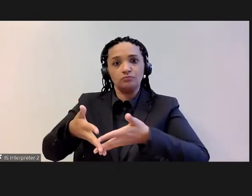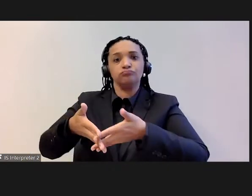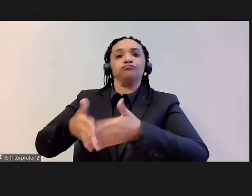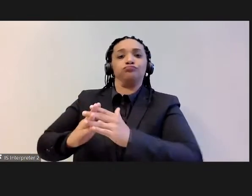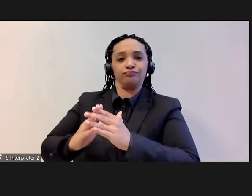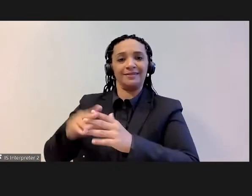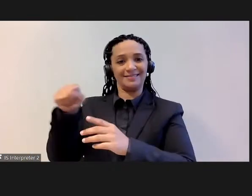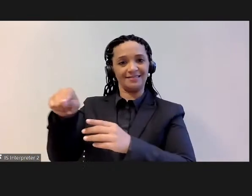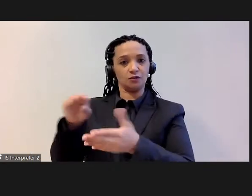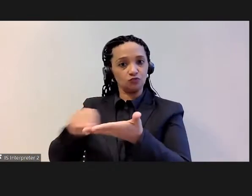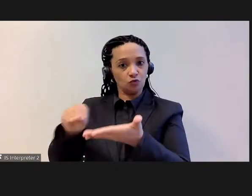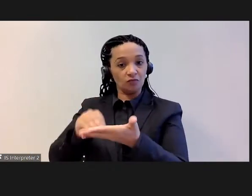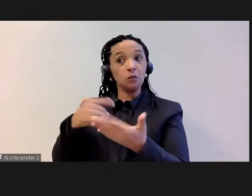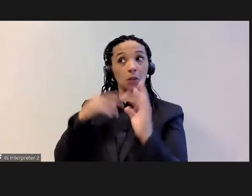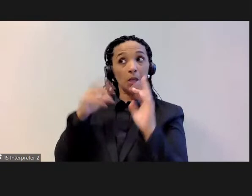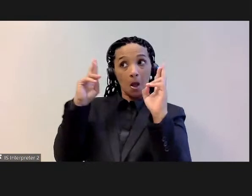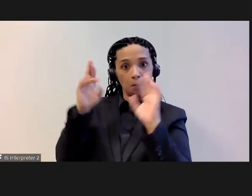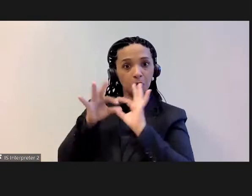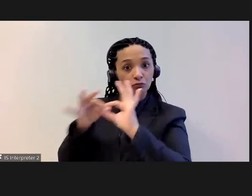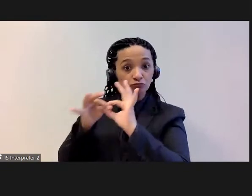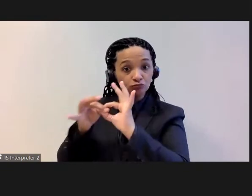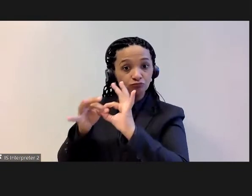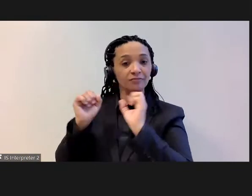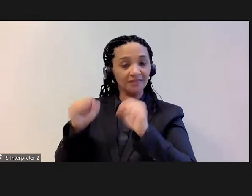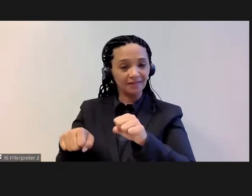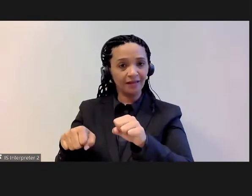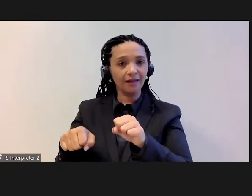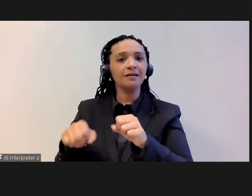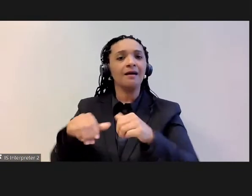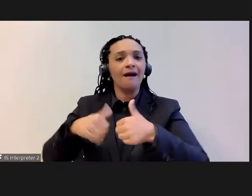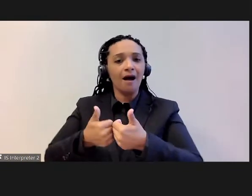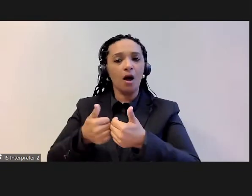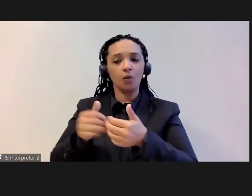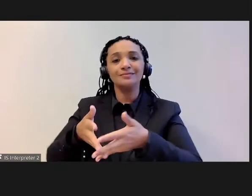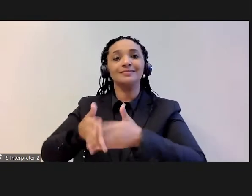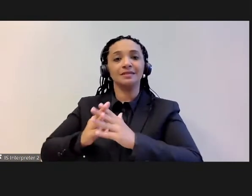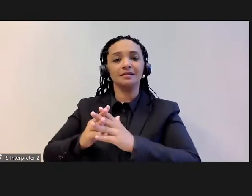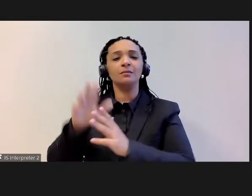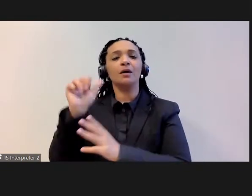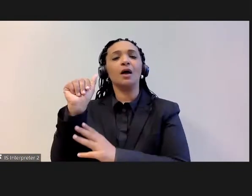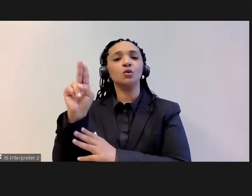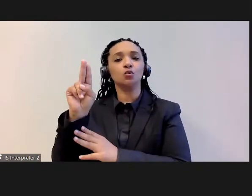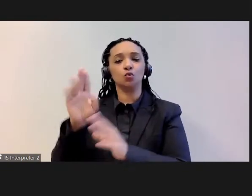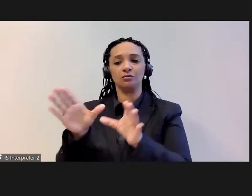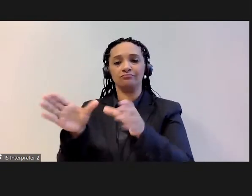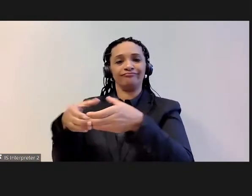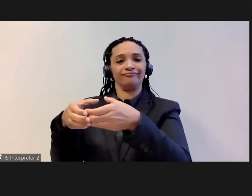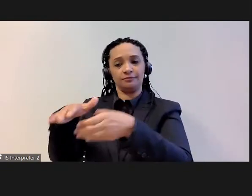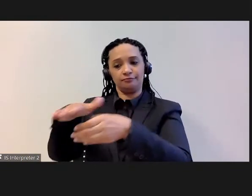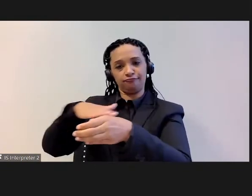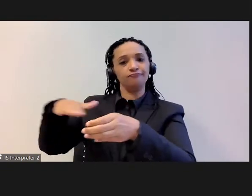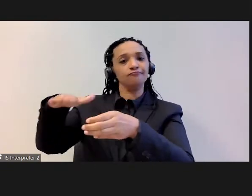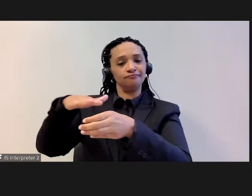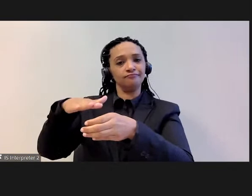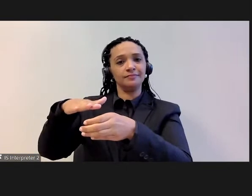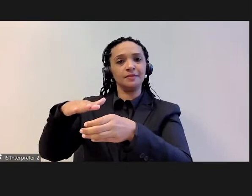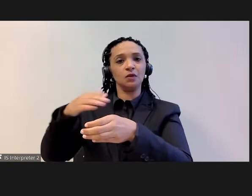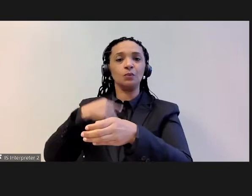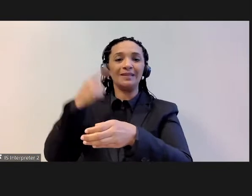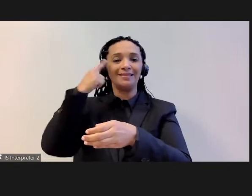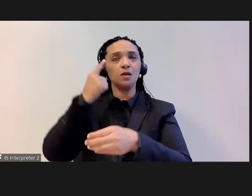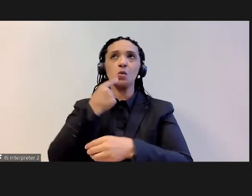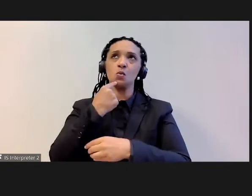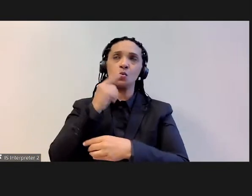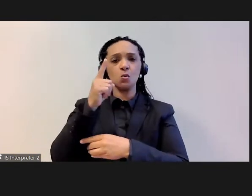we're hoping to work with them, with other partners, also in that respect. So looking not just at, again, splitting, making sure we're not just focusing